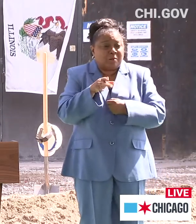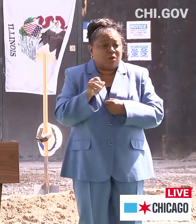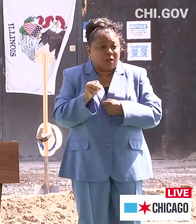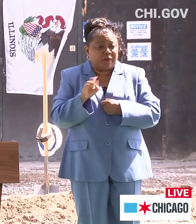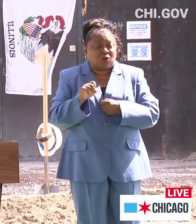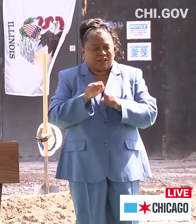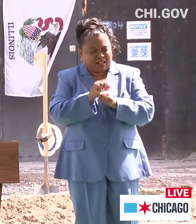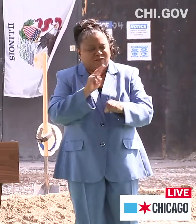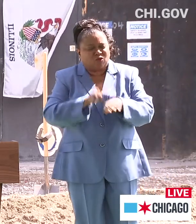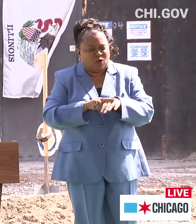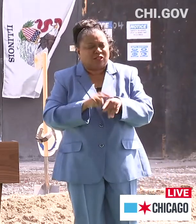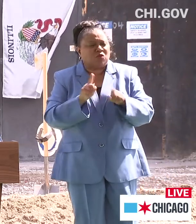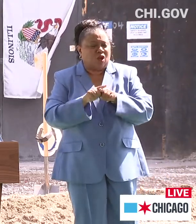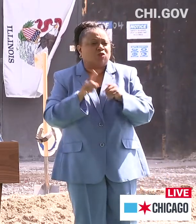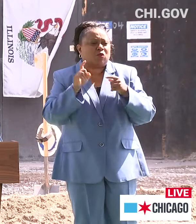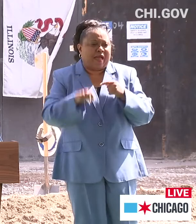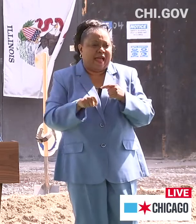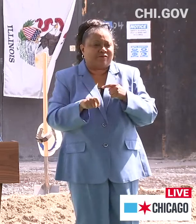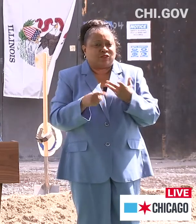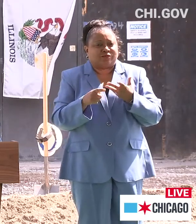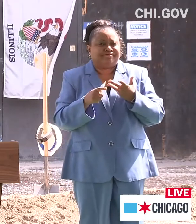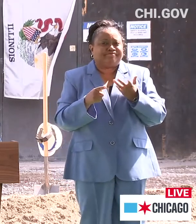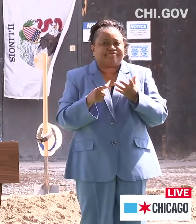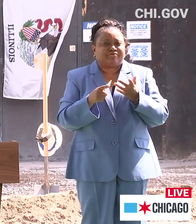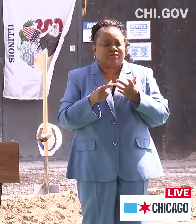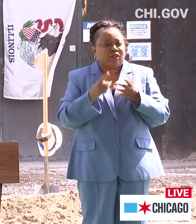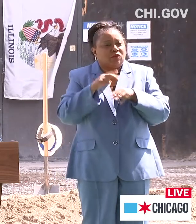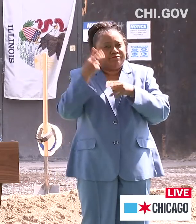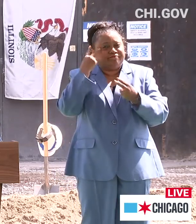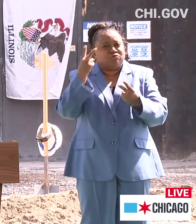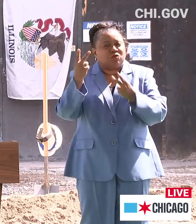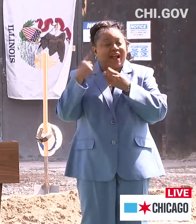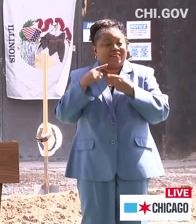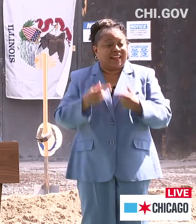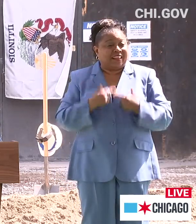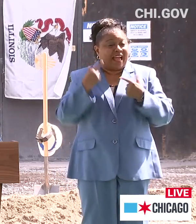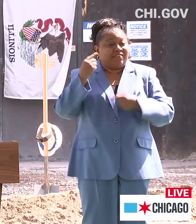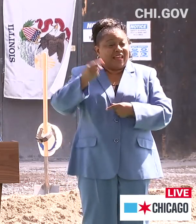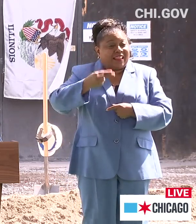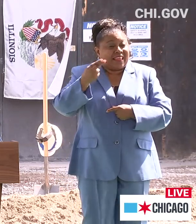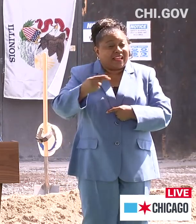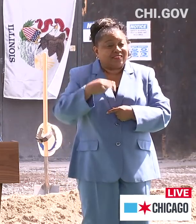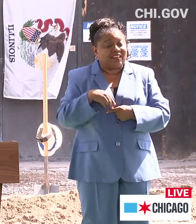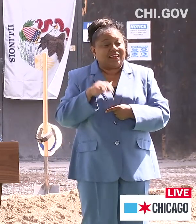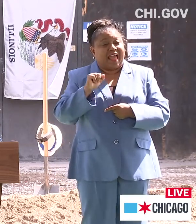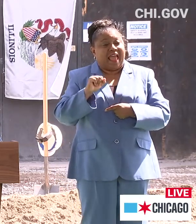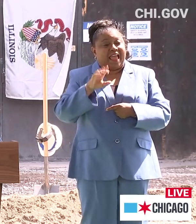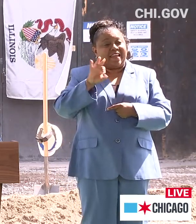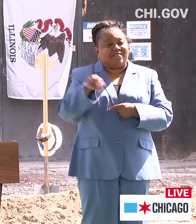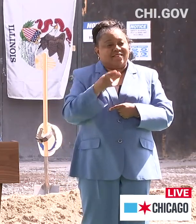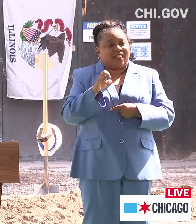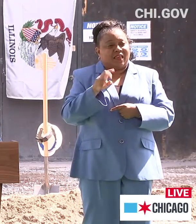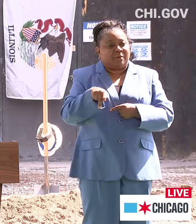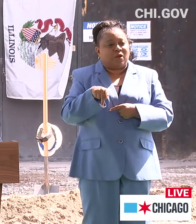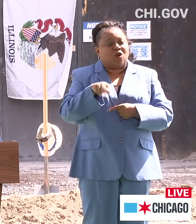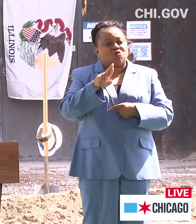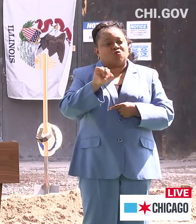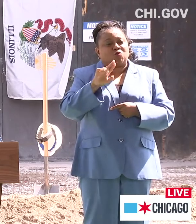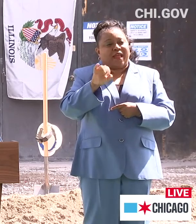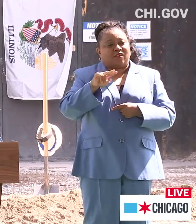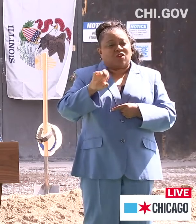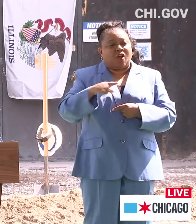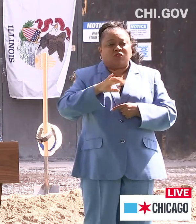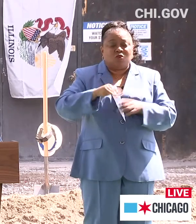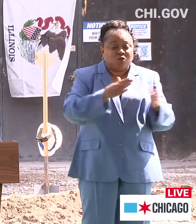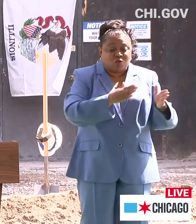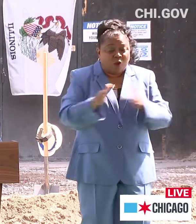workers, of course, we also have to reflect on the life and legacy of A. Philip Randolph, who organized the